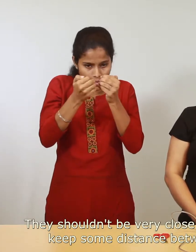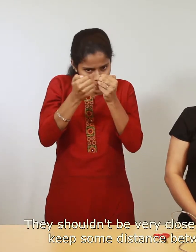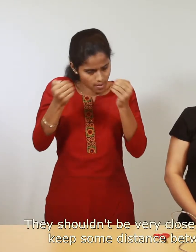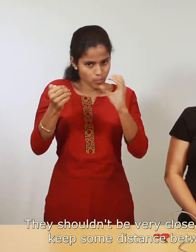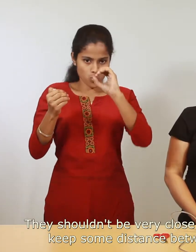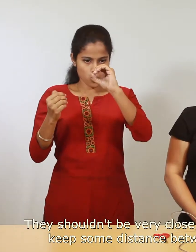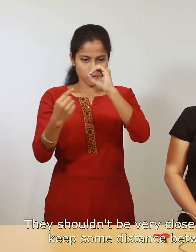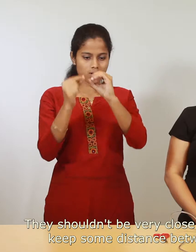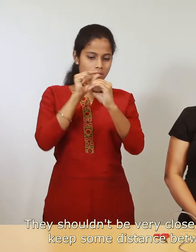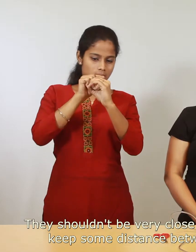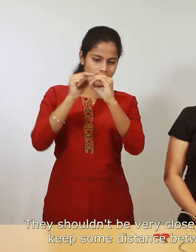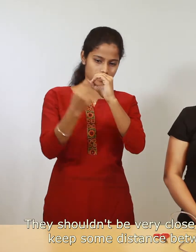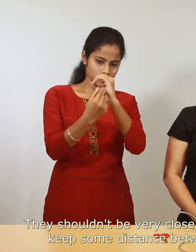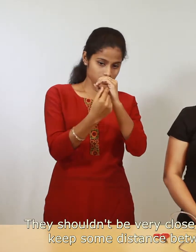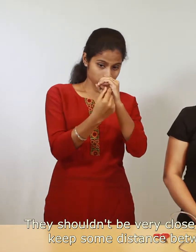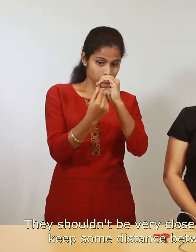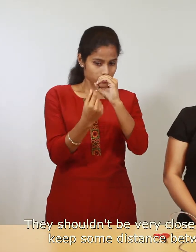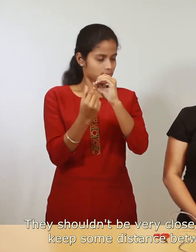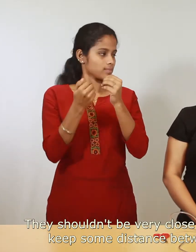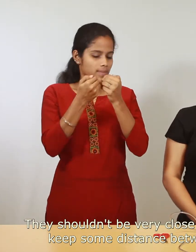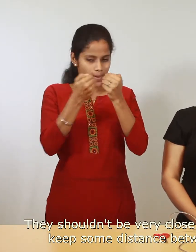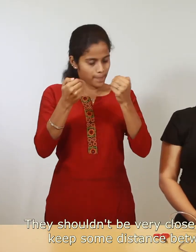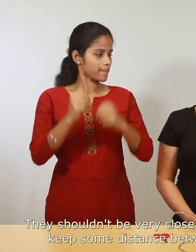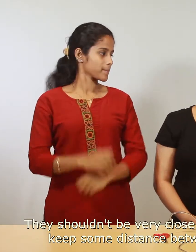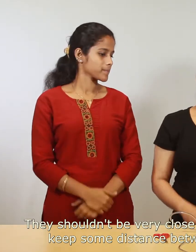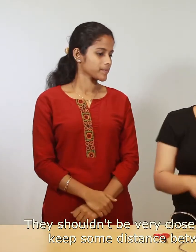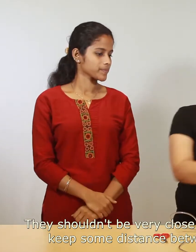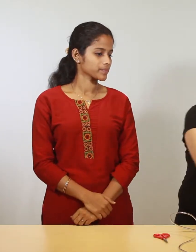They shouldn't be very close to each other. Keep some distance between them.